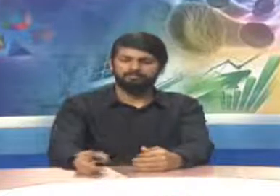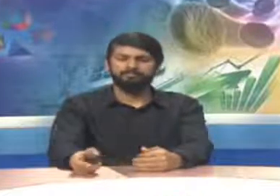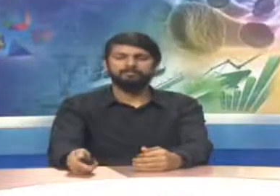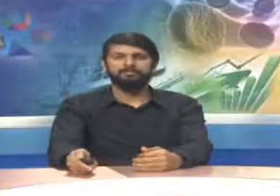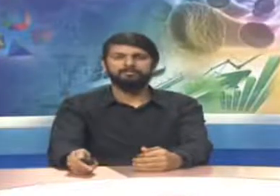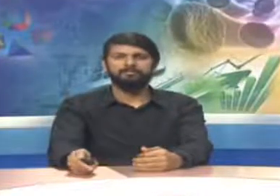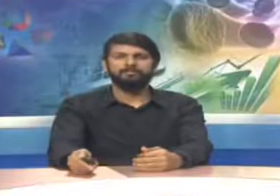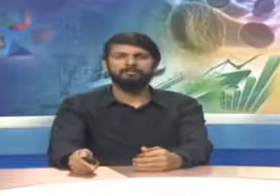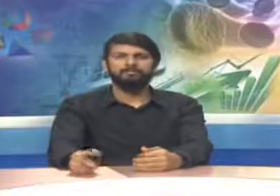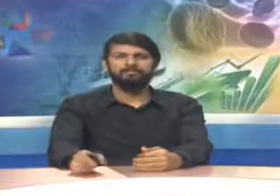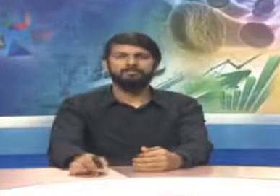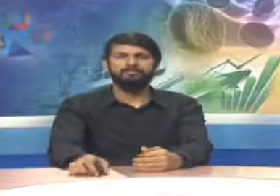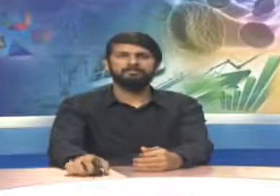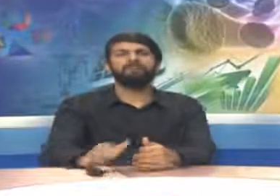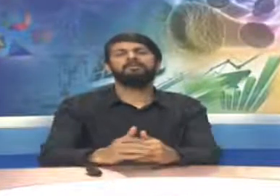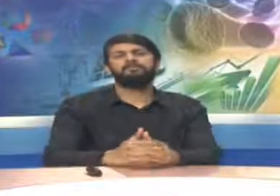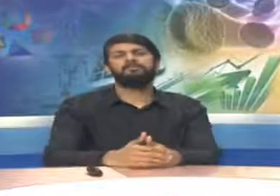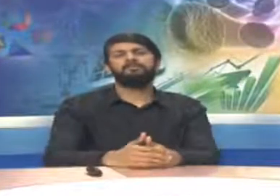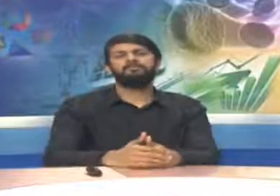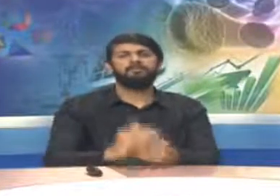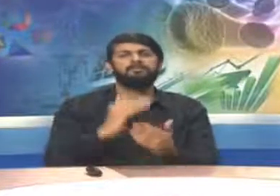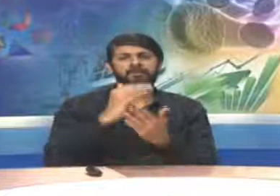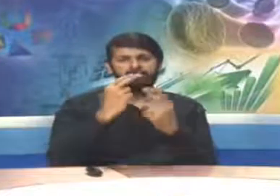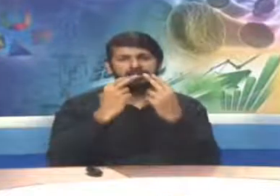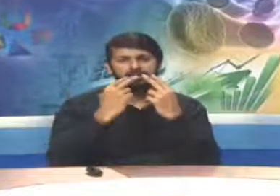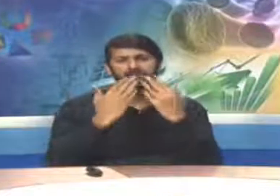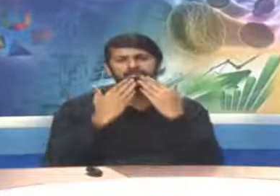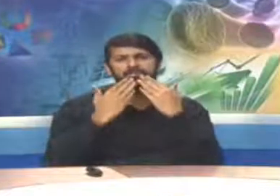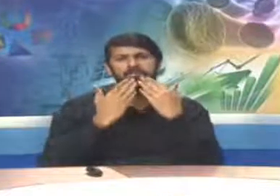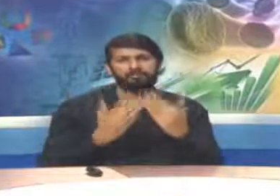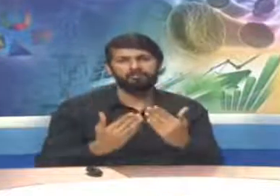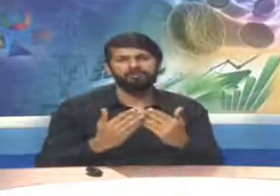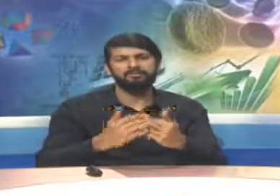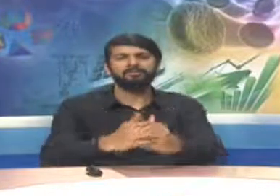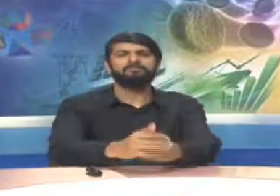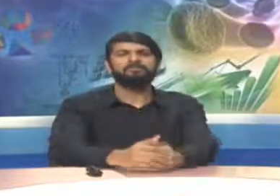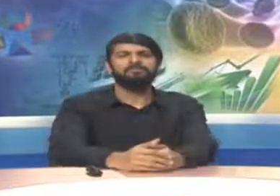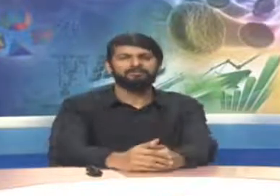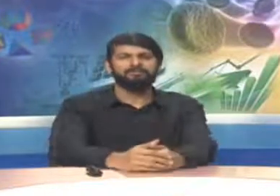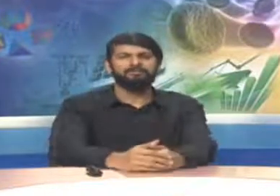the society. Thank you.